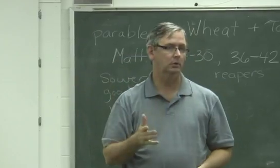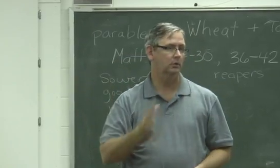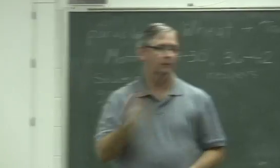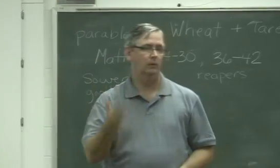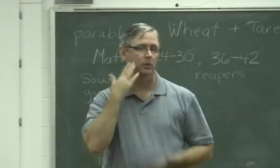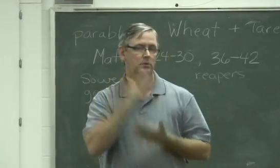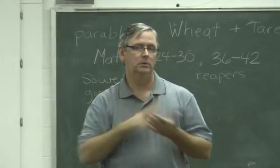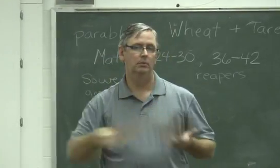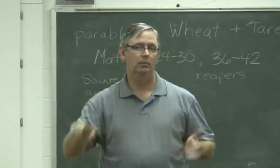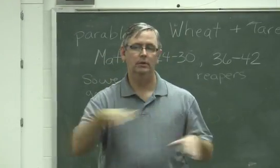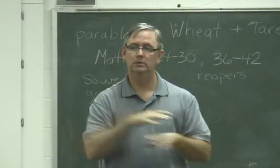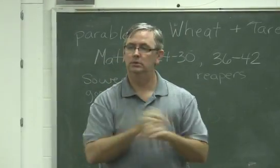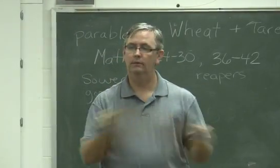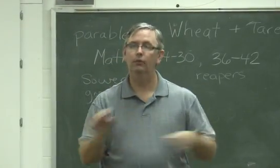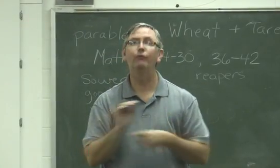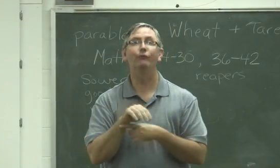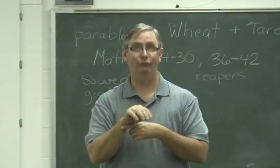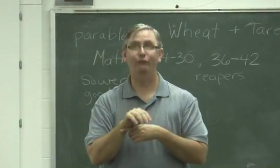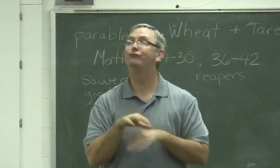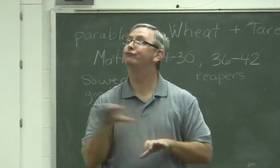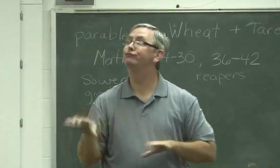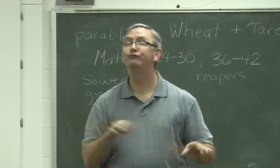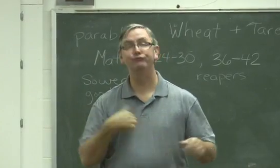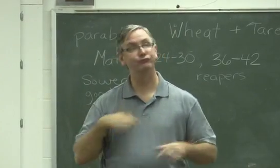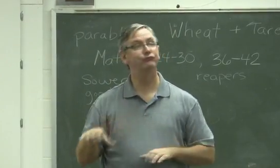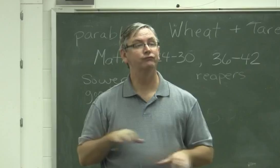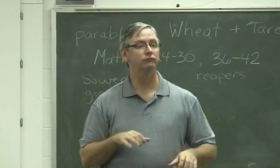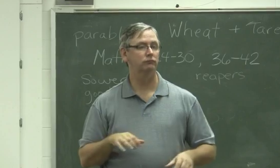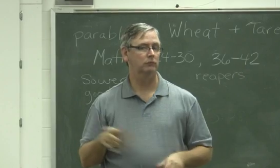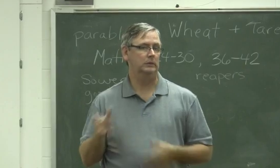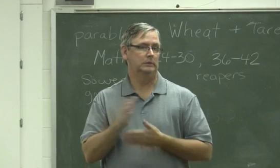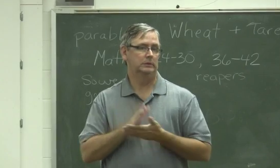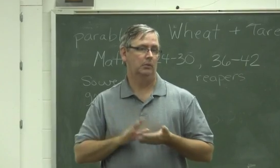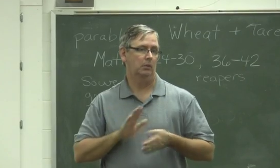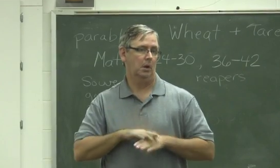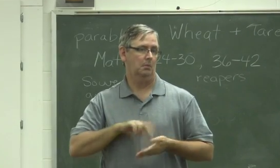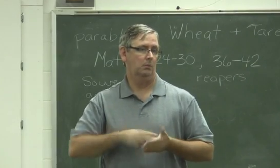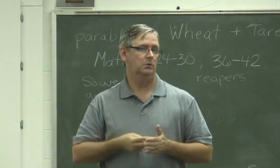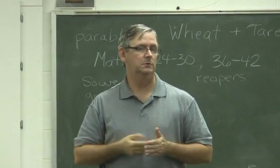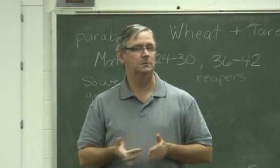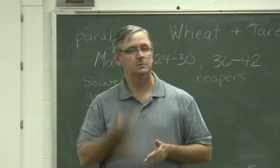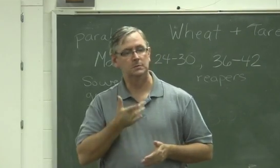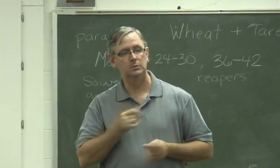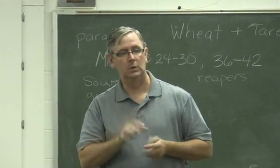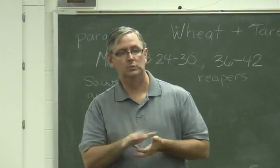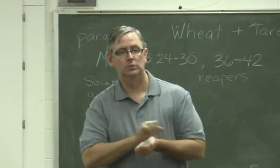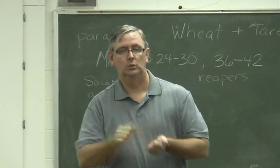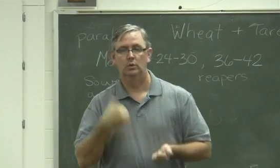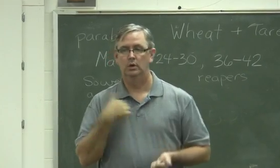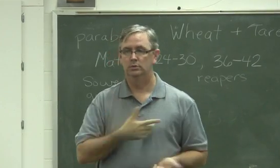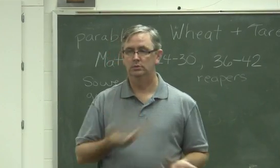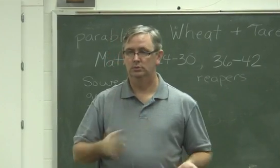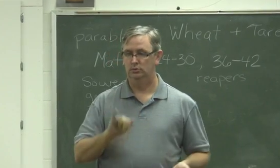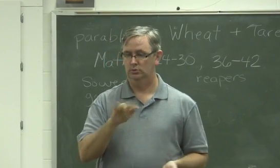are. We want to know what the difference are. But really that's not so. Everybody,